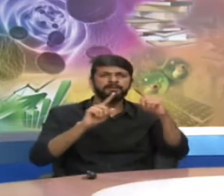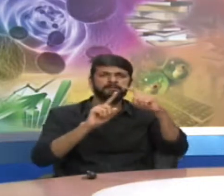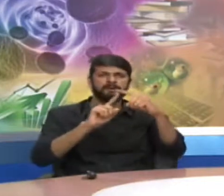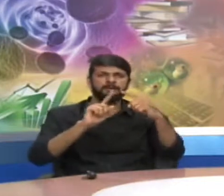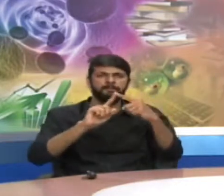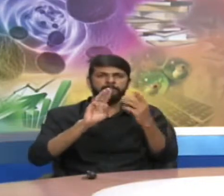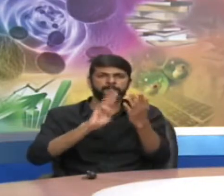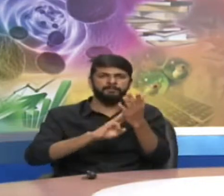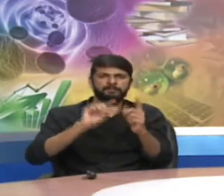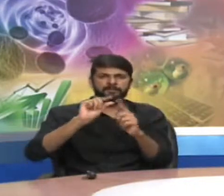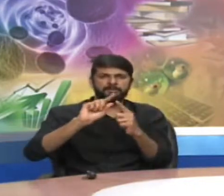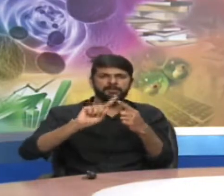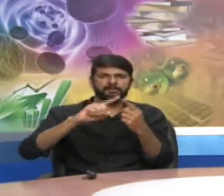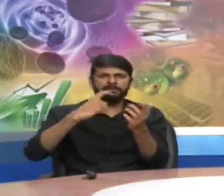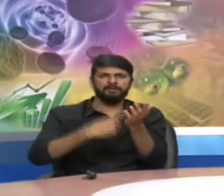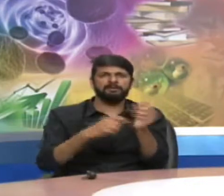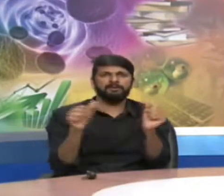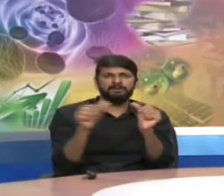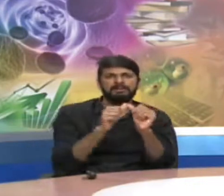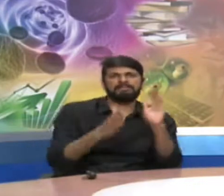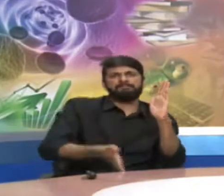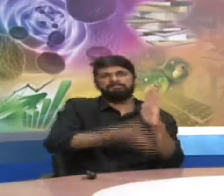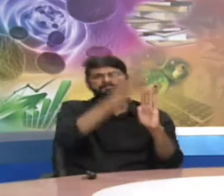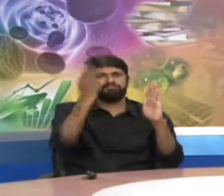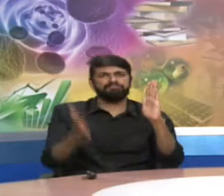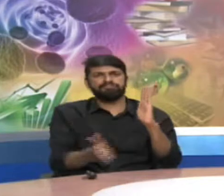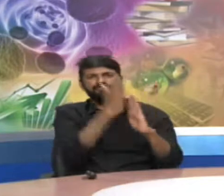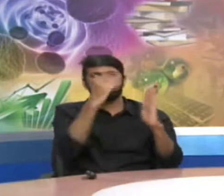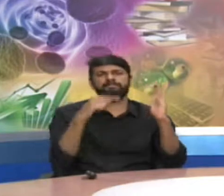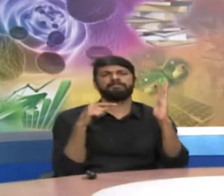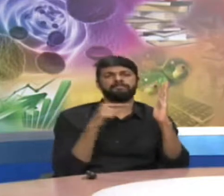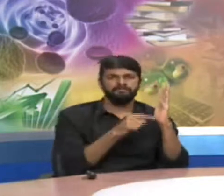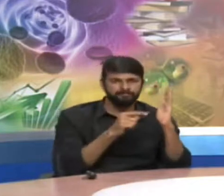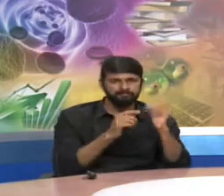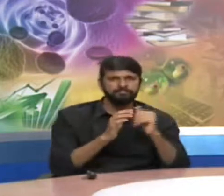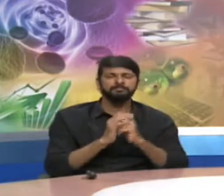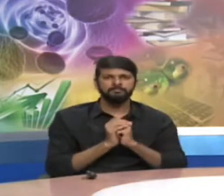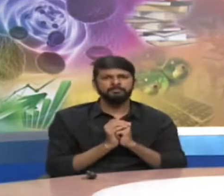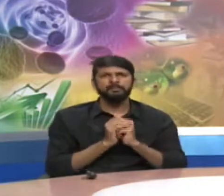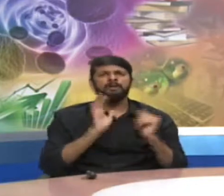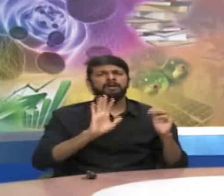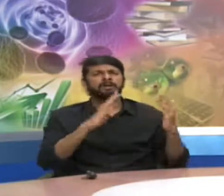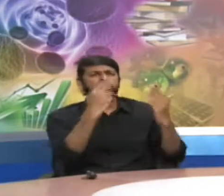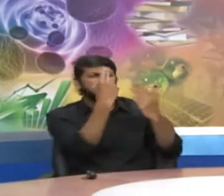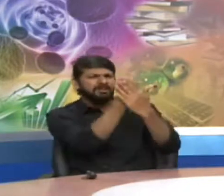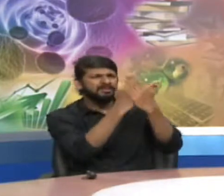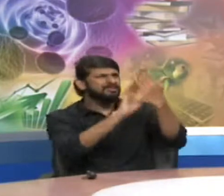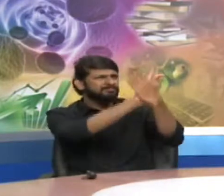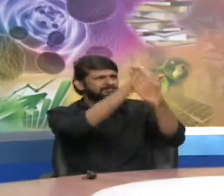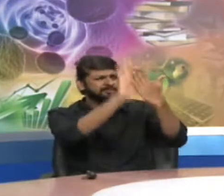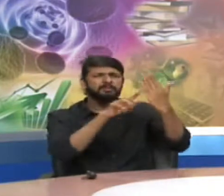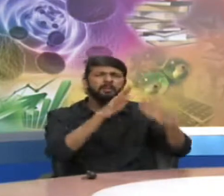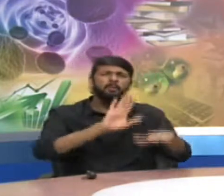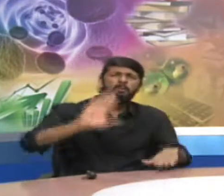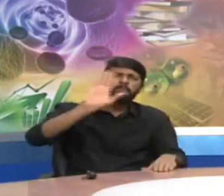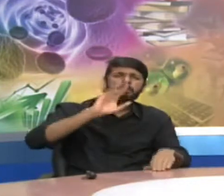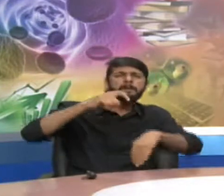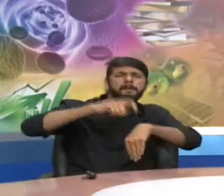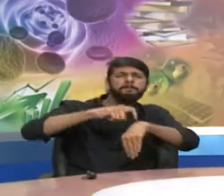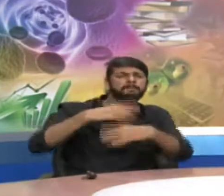daughter-in-law of a king. So the title of this painting is Dying Princess. The medium